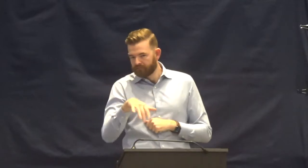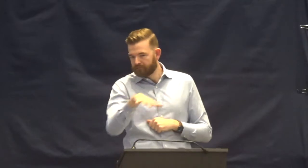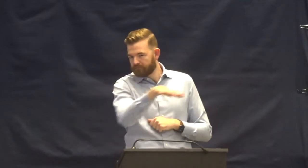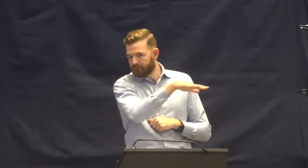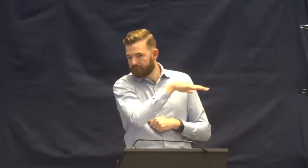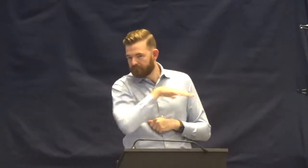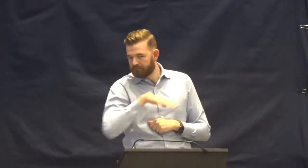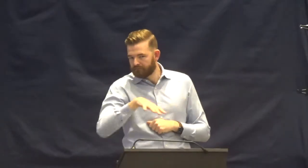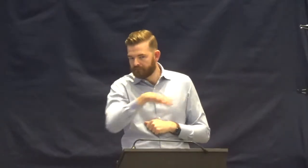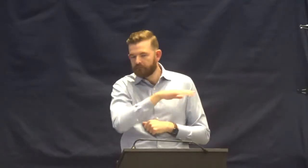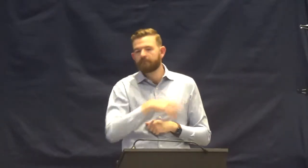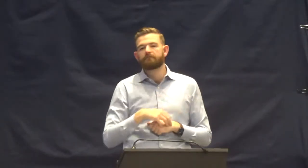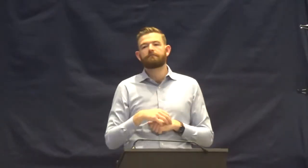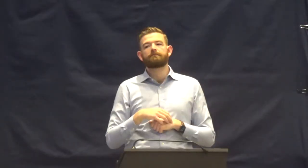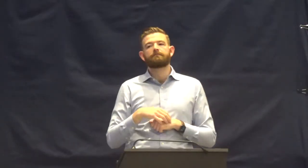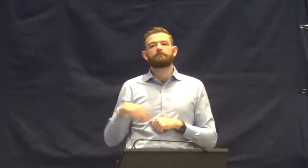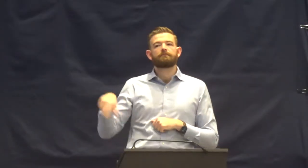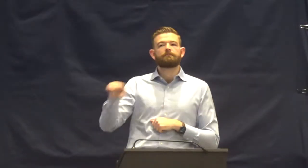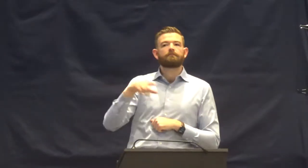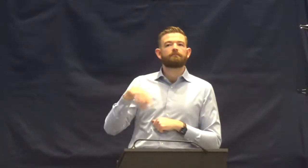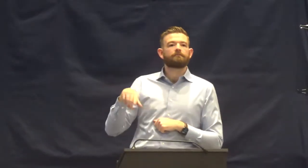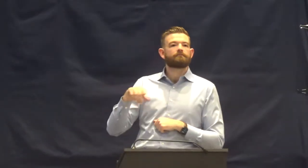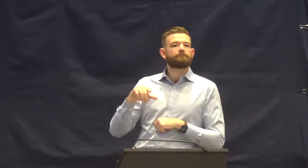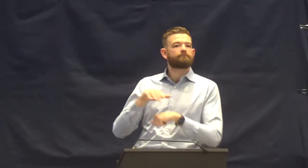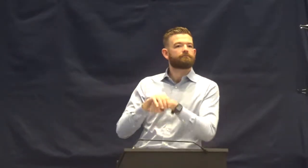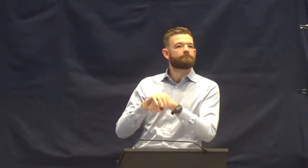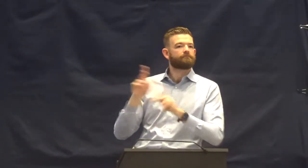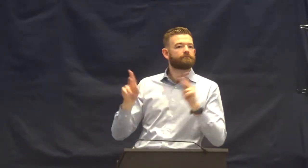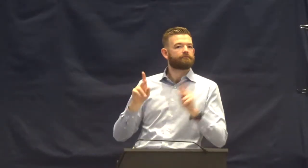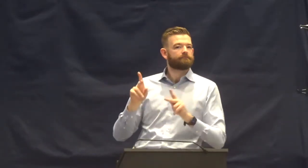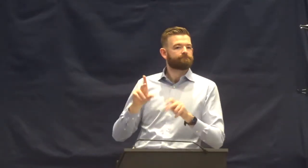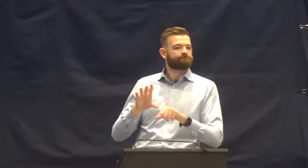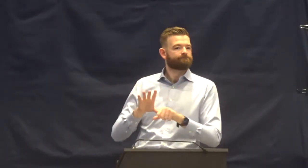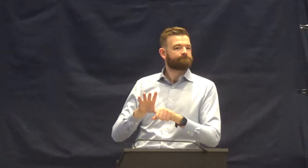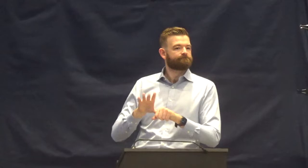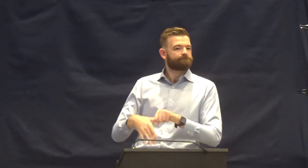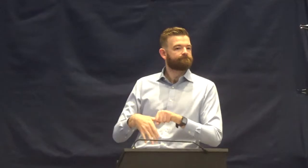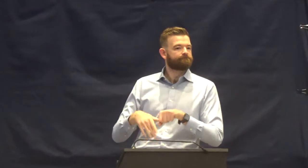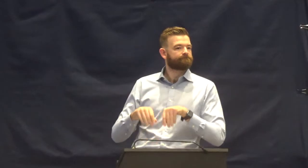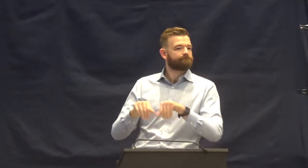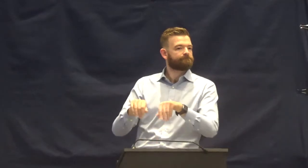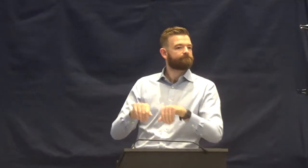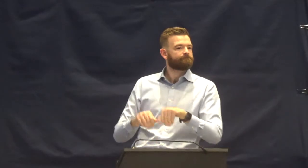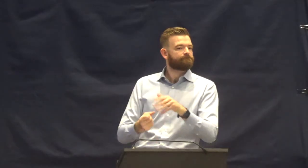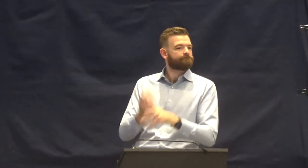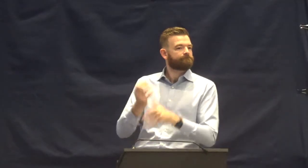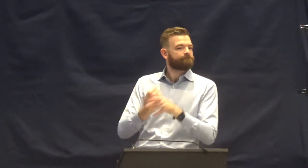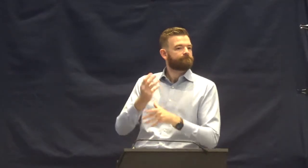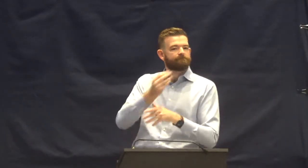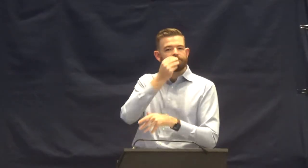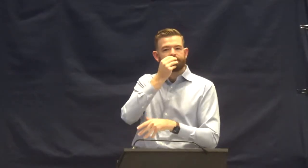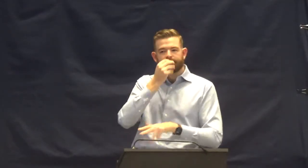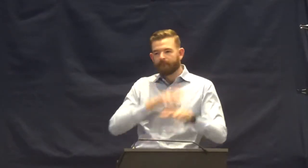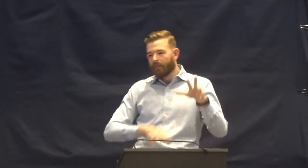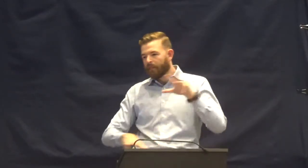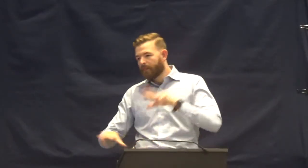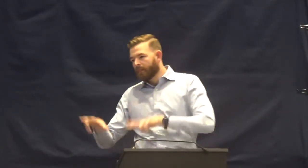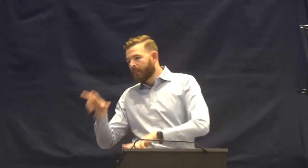There's several different signs that you can use to sign indigenous. So the English did not know how to plant